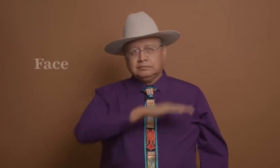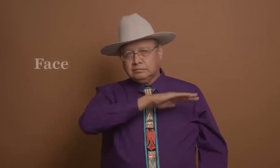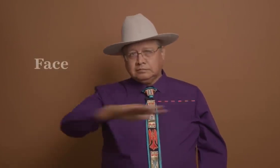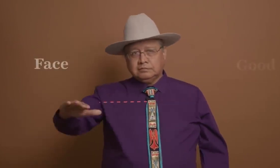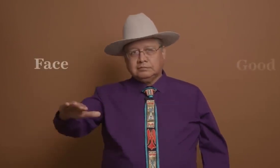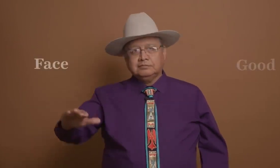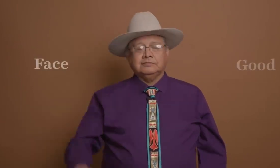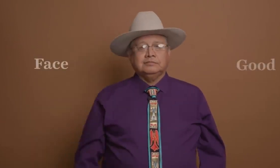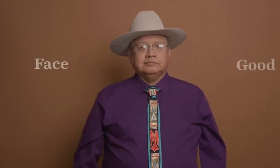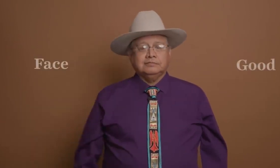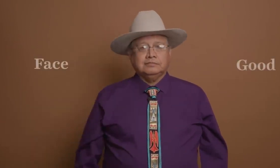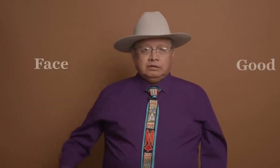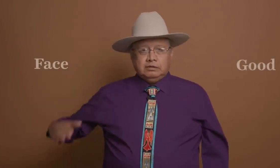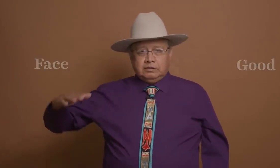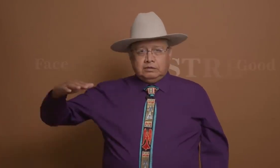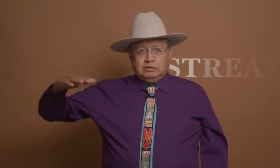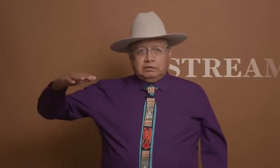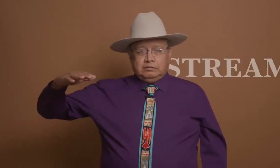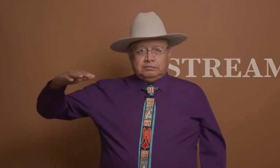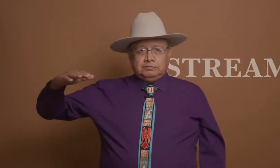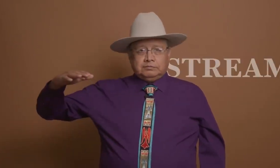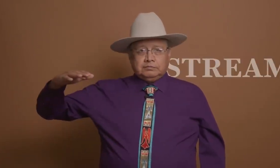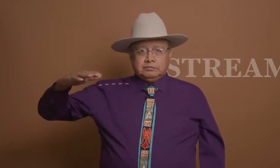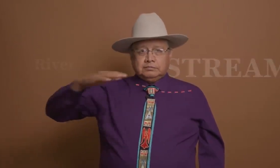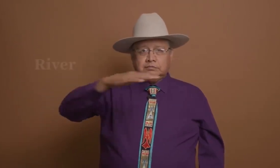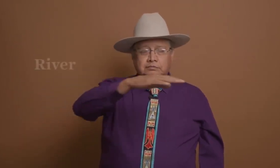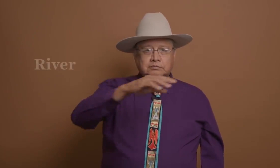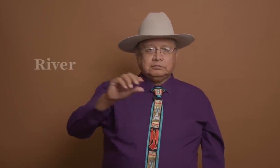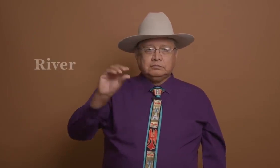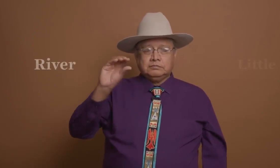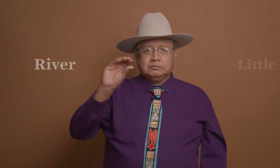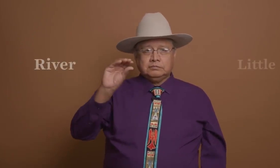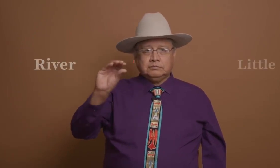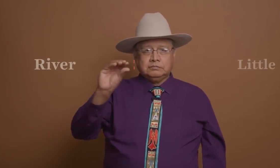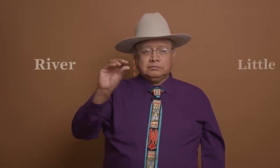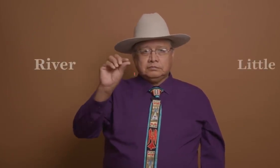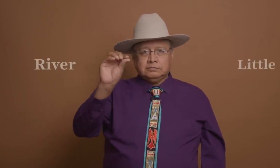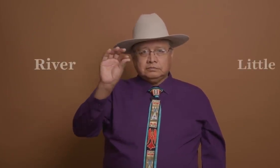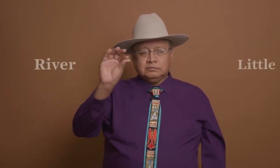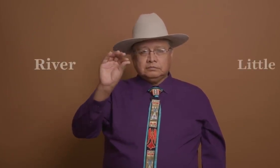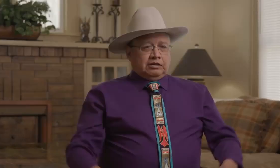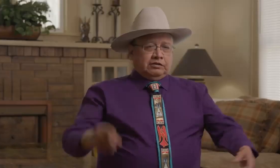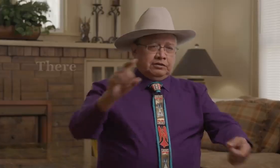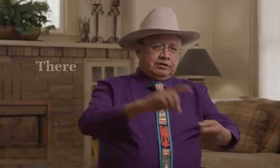face and good. Or for stream, you'd sign the words river and little. There